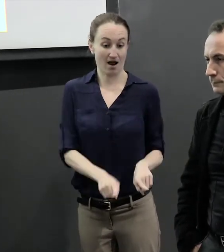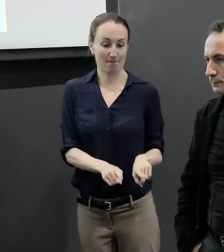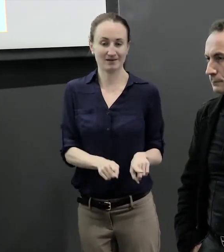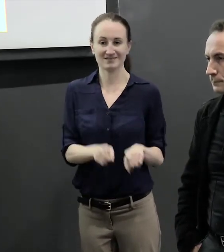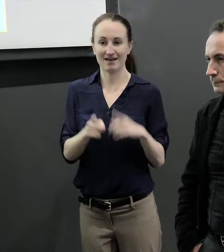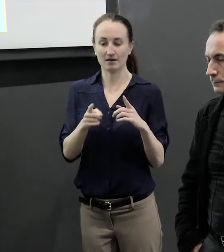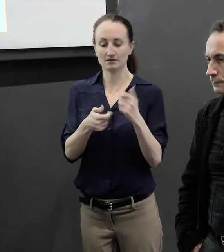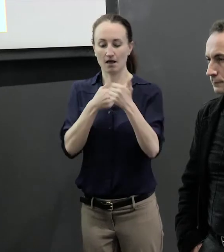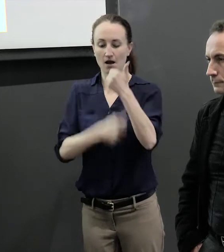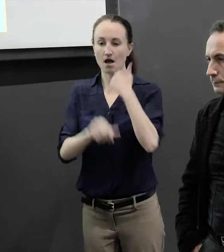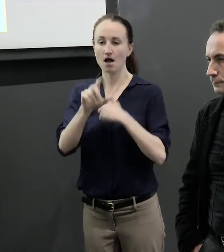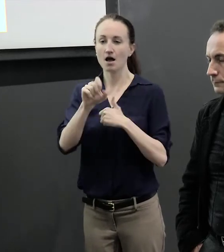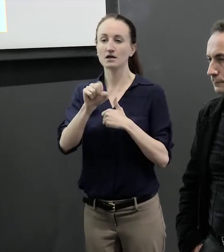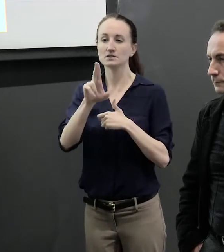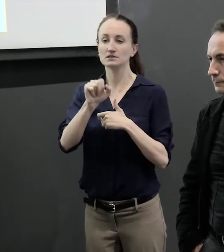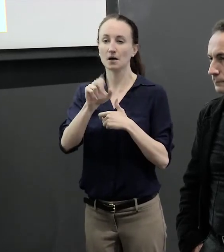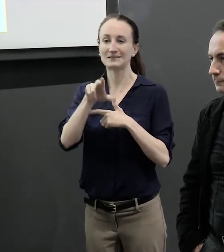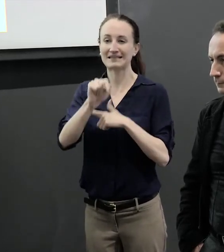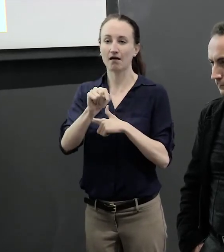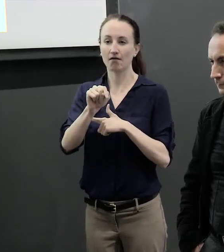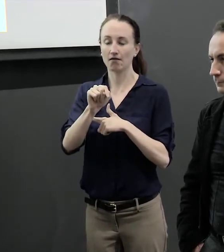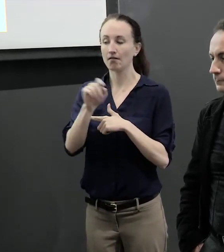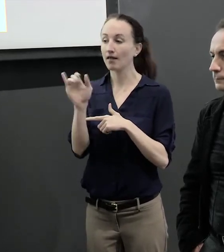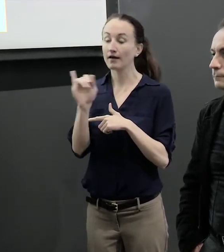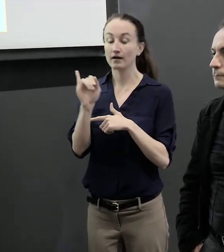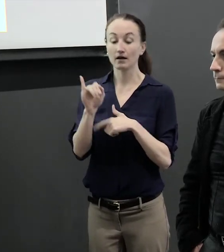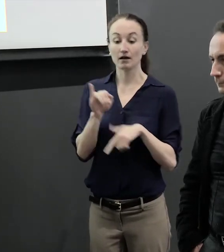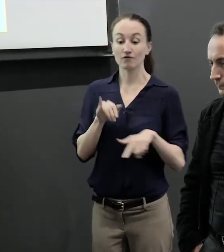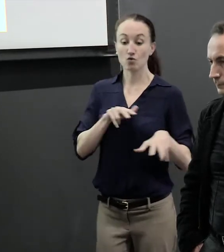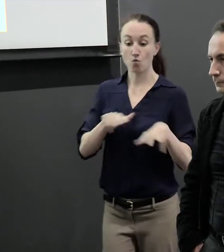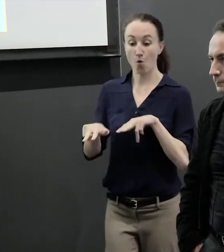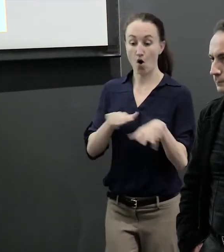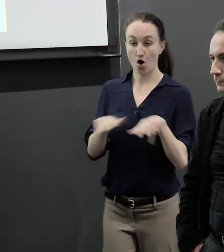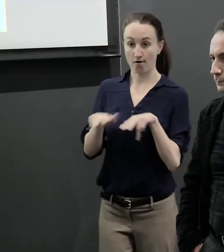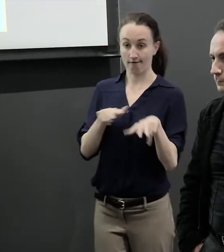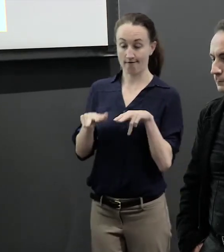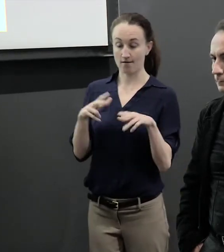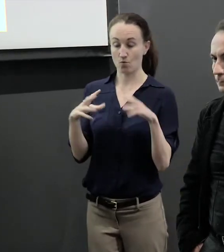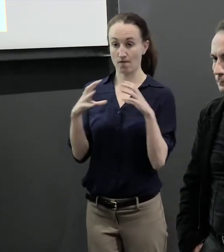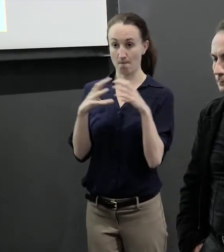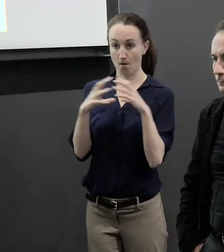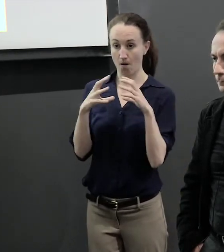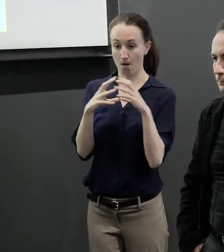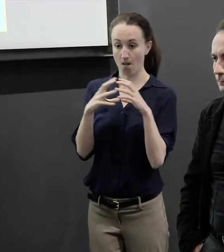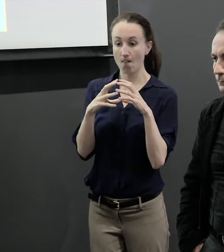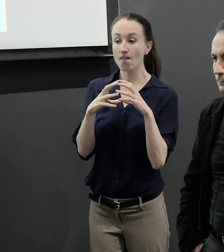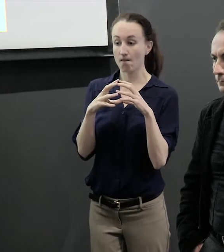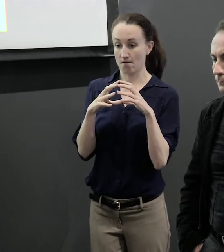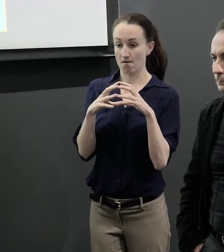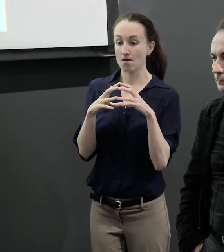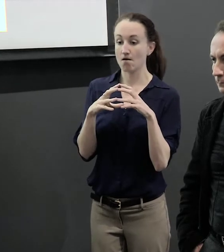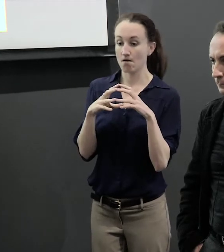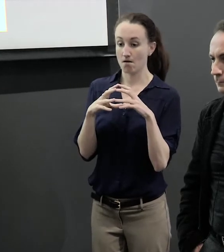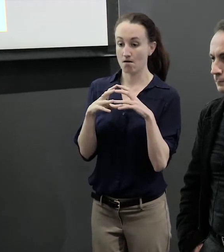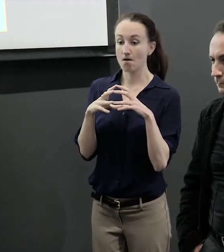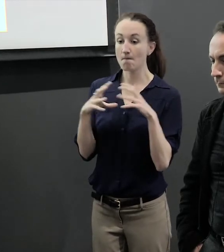mm-hmm. rotating on a ball, in the middle somebody walks and stops, and then keep rotating, this is something that we can all